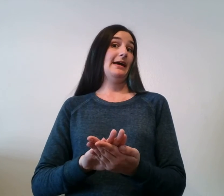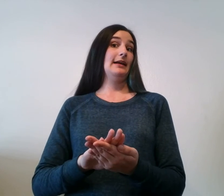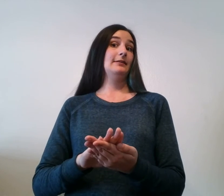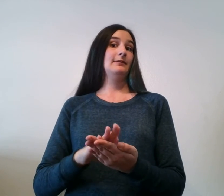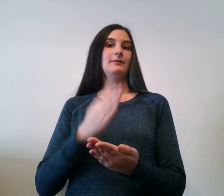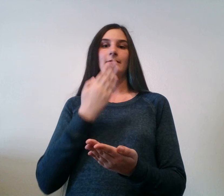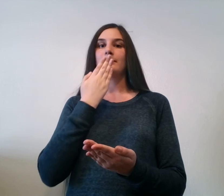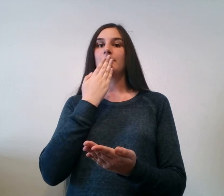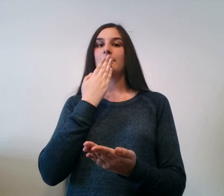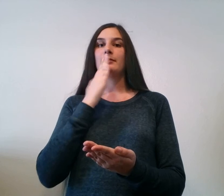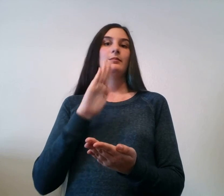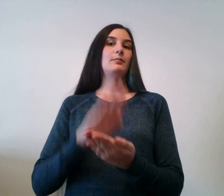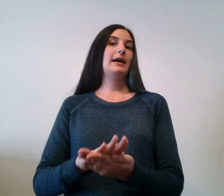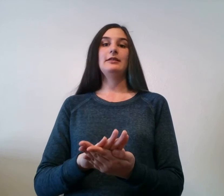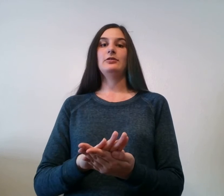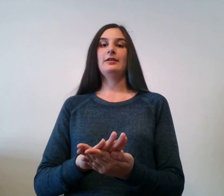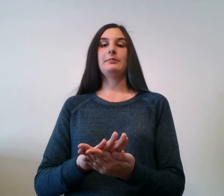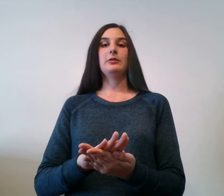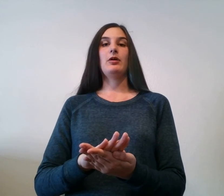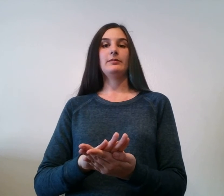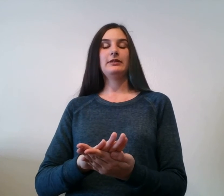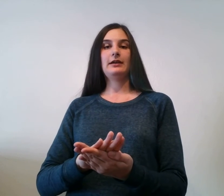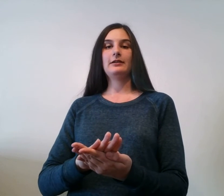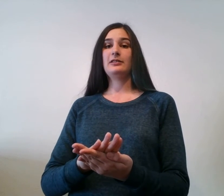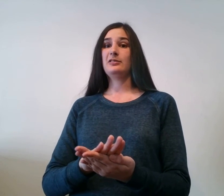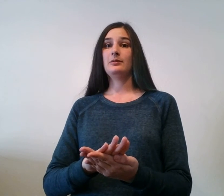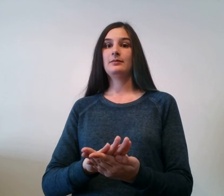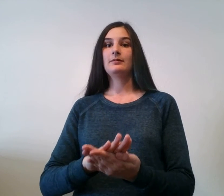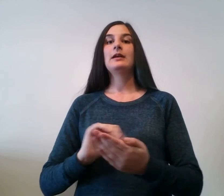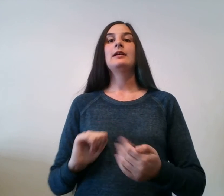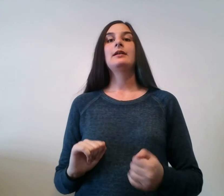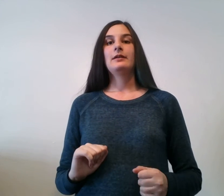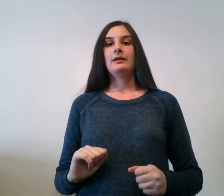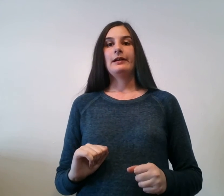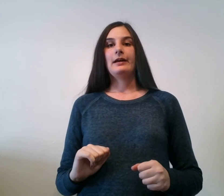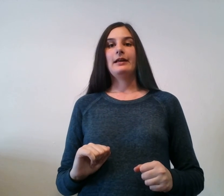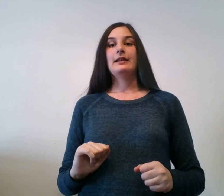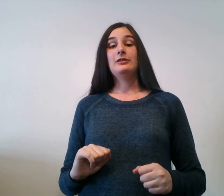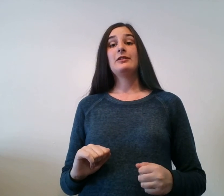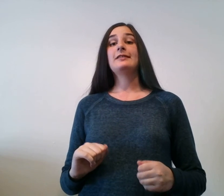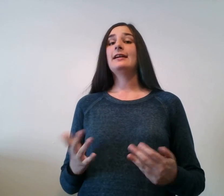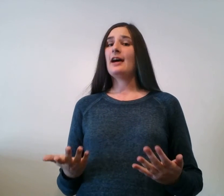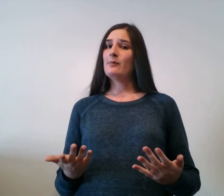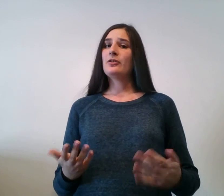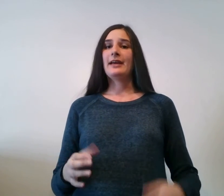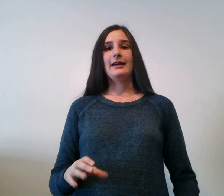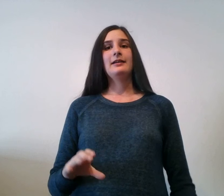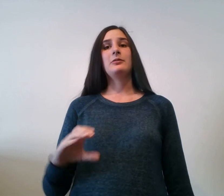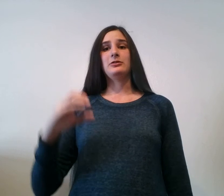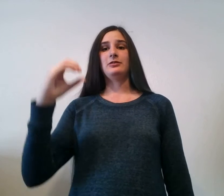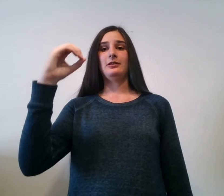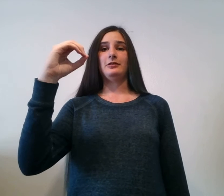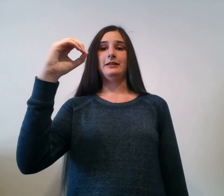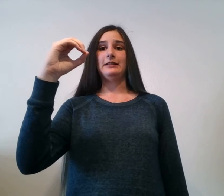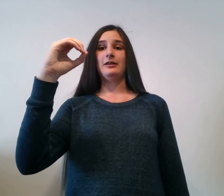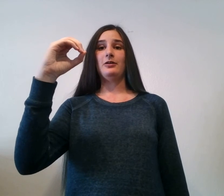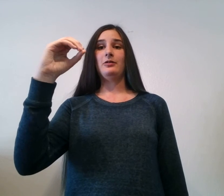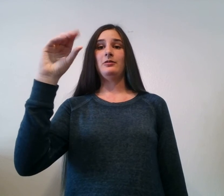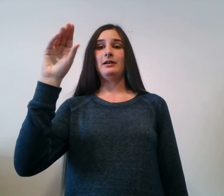Bad. Bad. You slap your palms together. And then you can say, I'm okay, which is literally an O and a